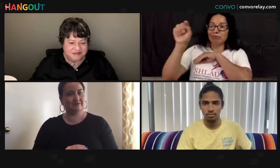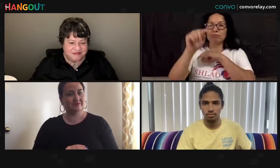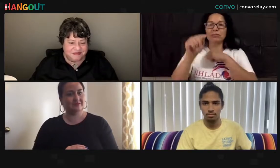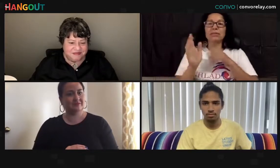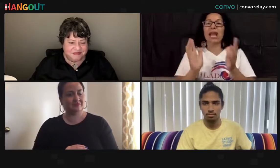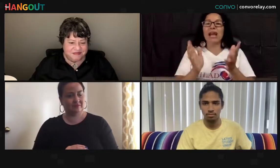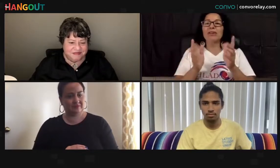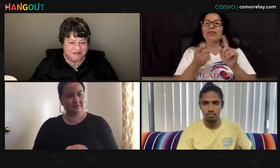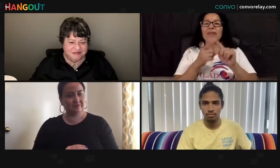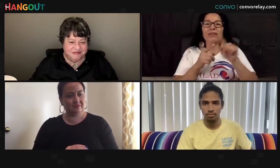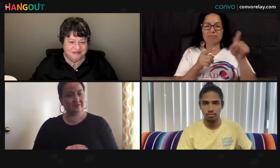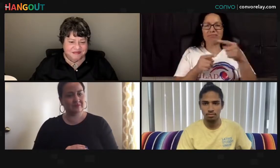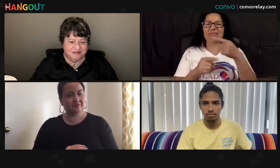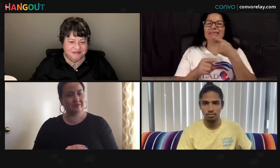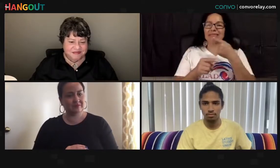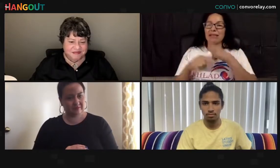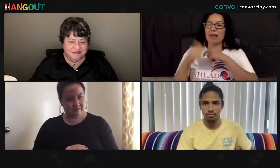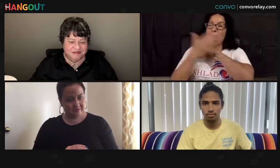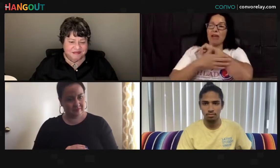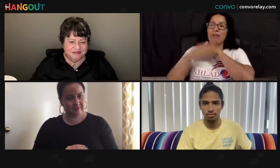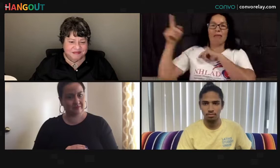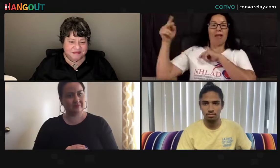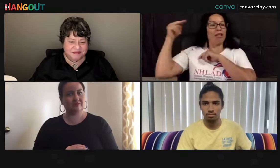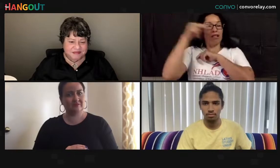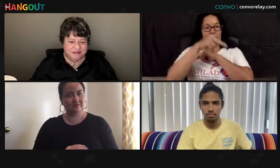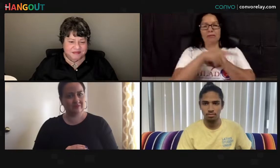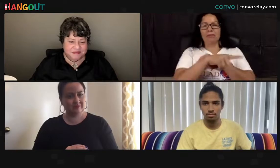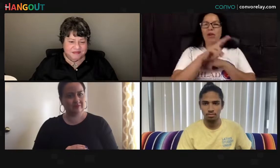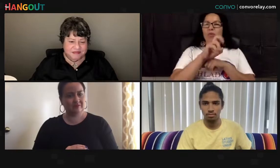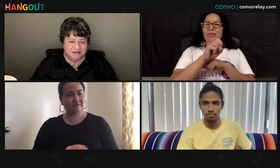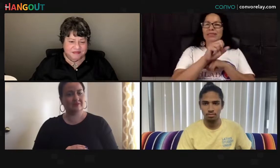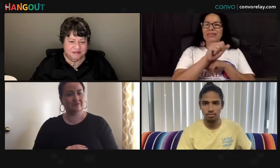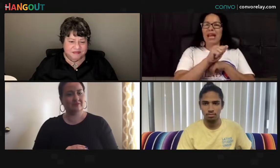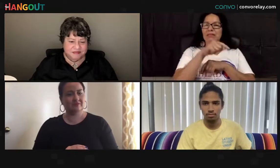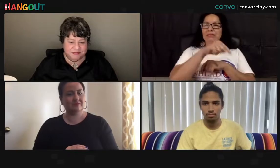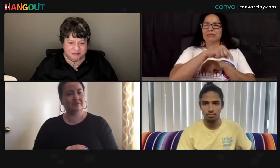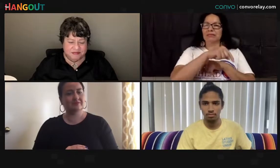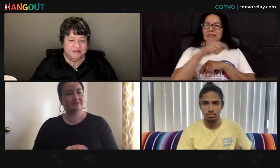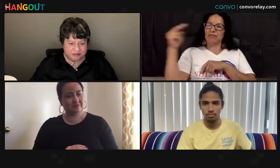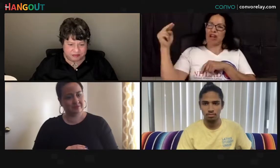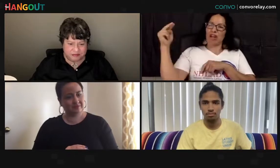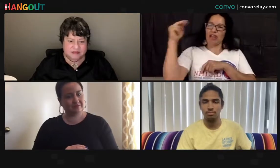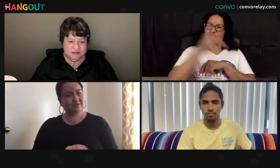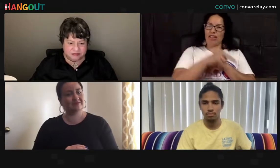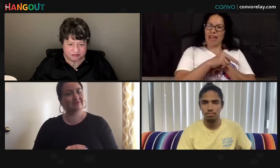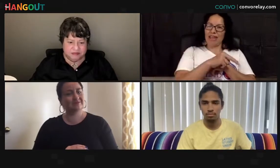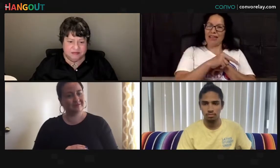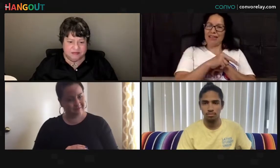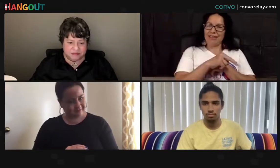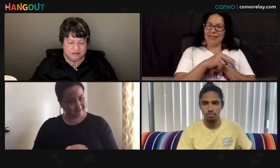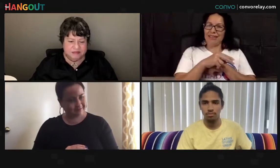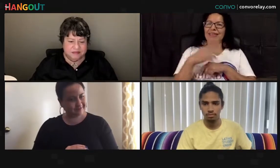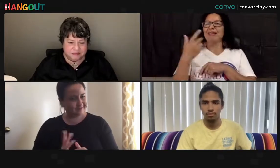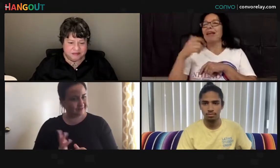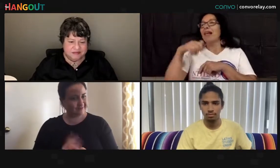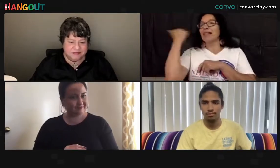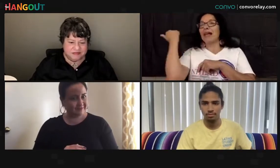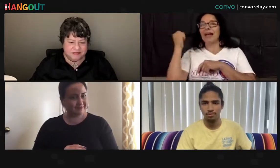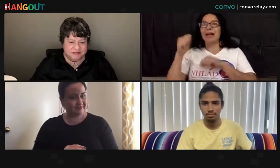okay. Other countries in the Americas, when I have conversations with other friends in other parts of the world, they look at the Mm.